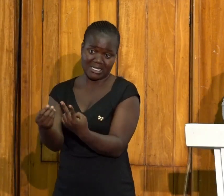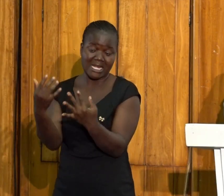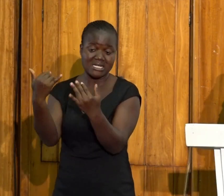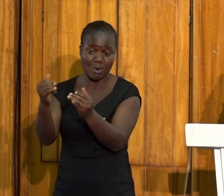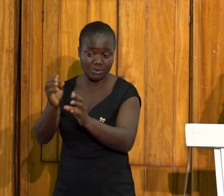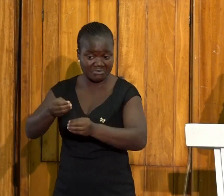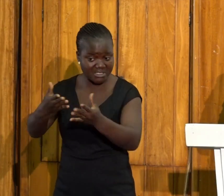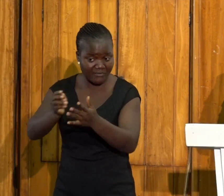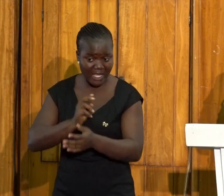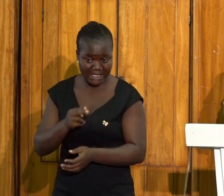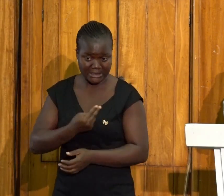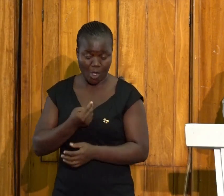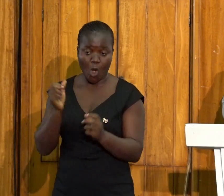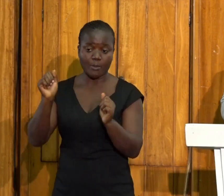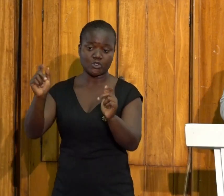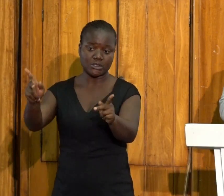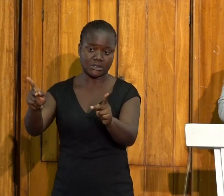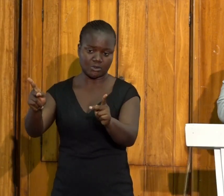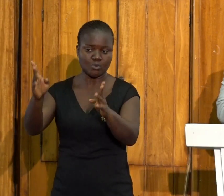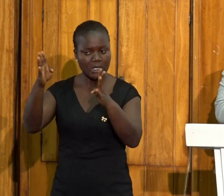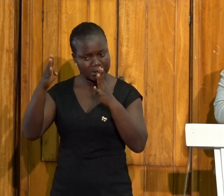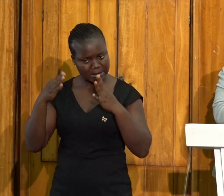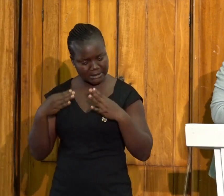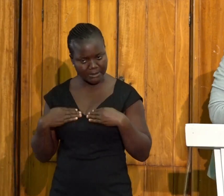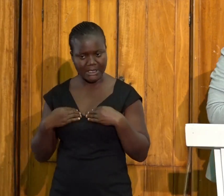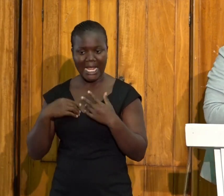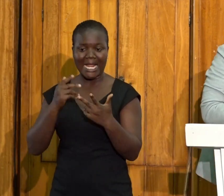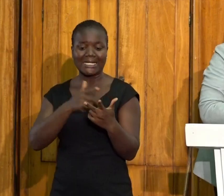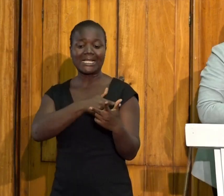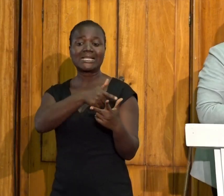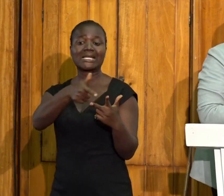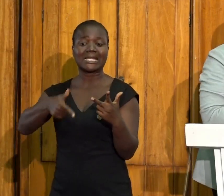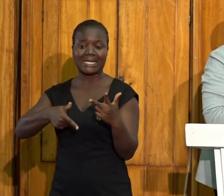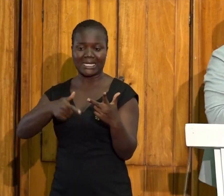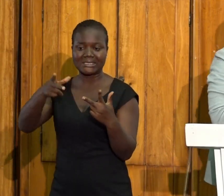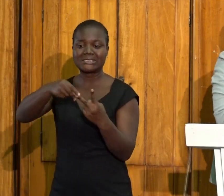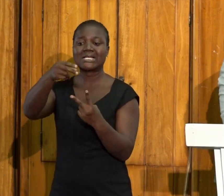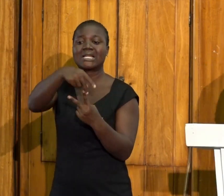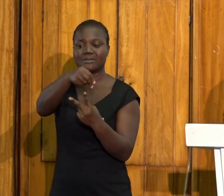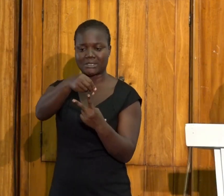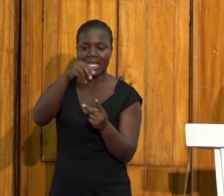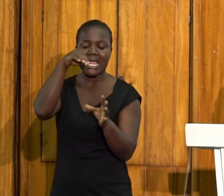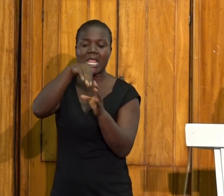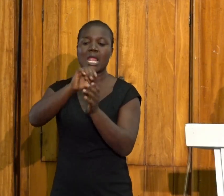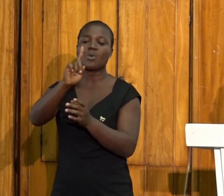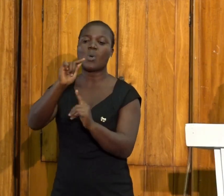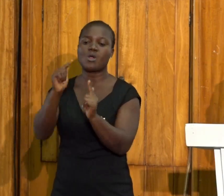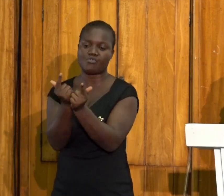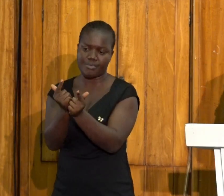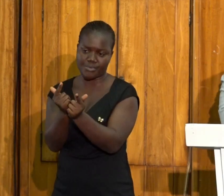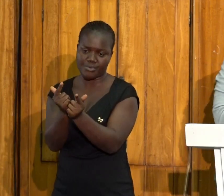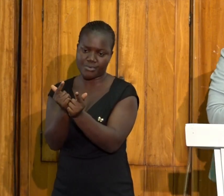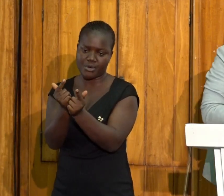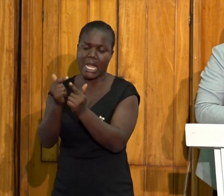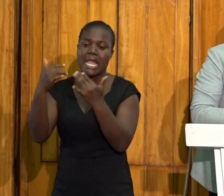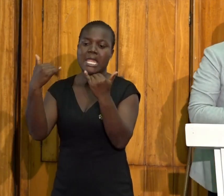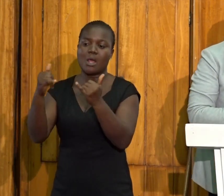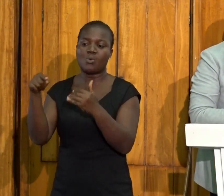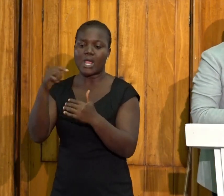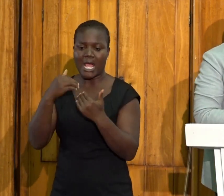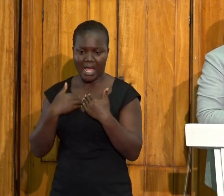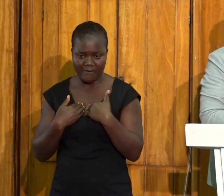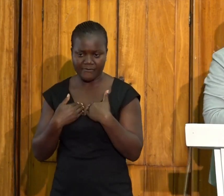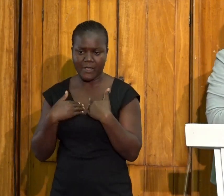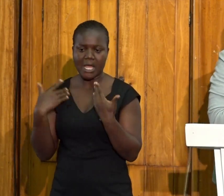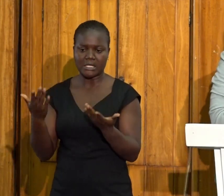us an opportunity to compare acceptability of these three options in one cohort study. And we have the protocol paper for